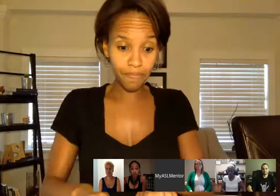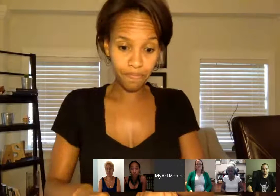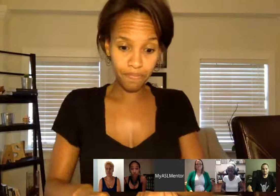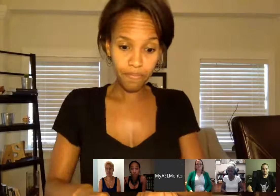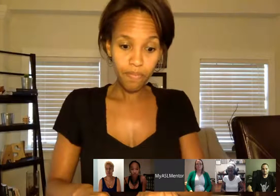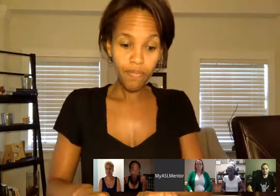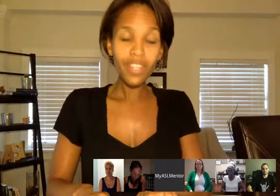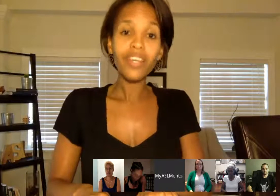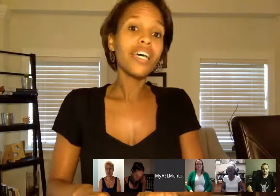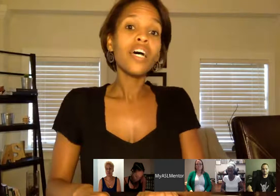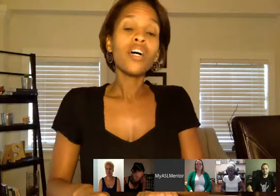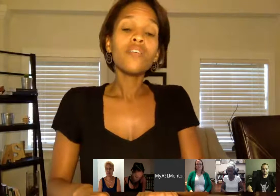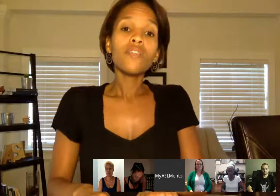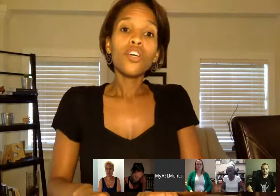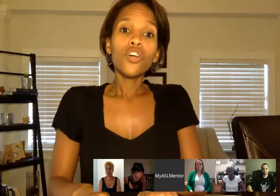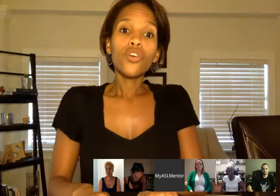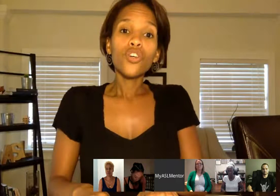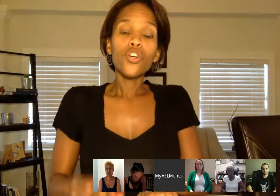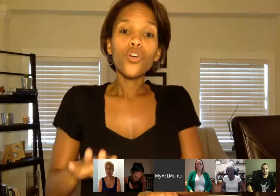directly,